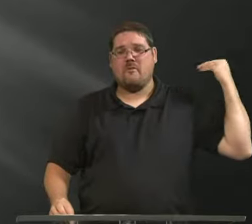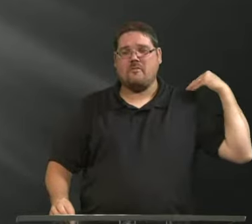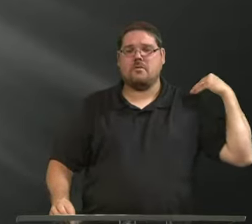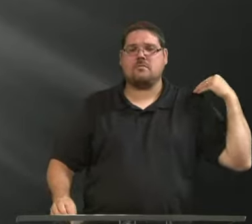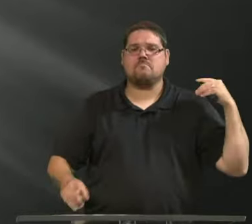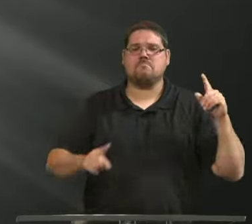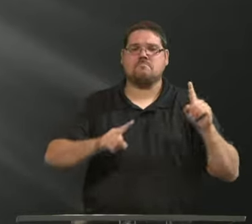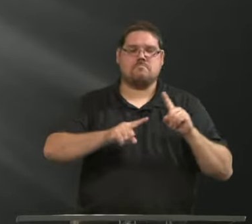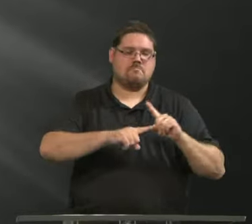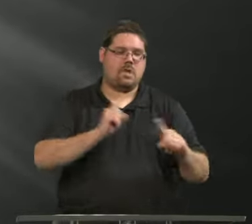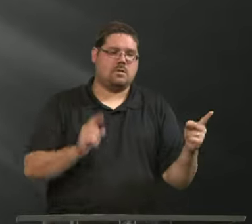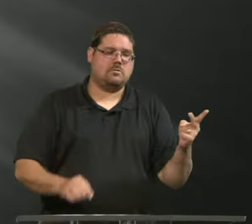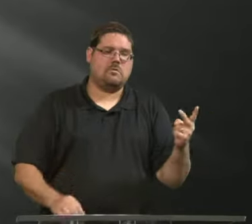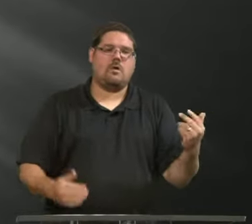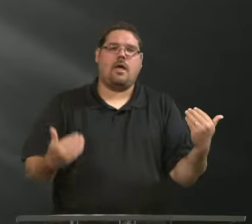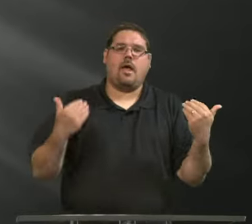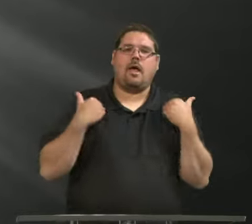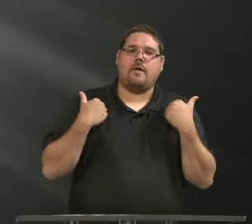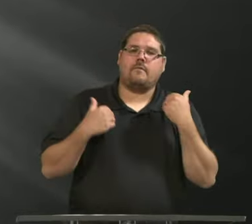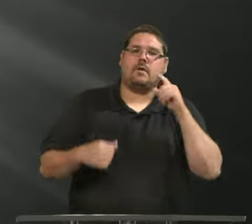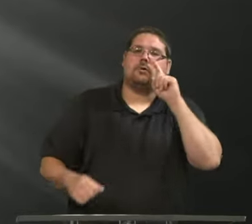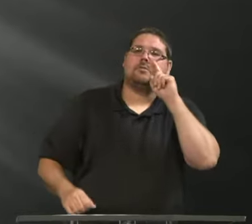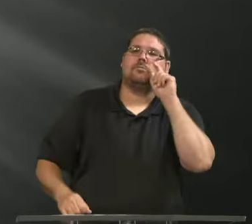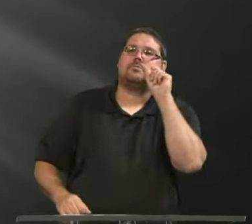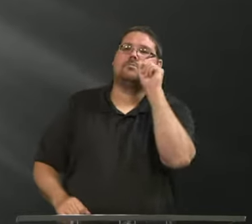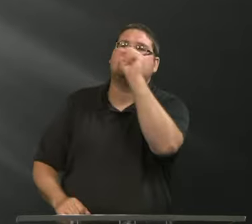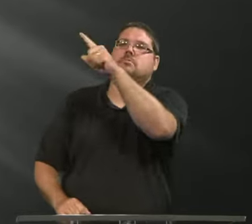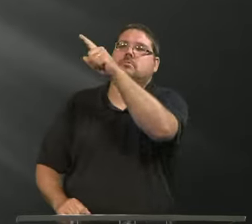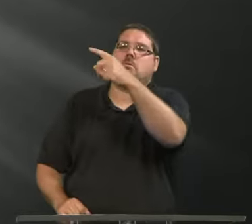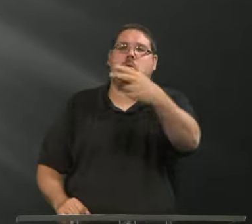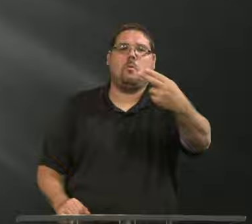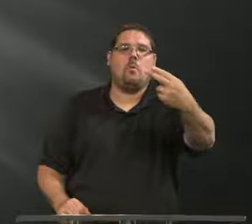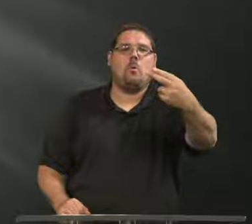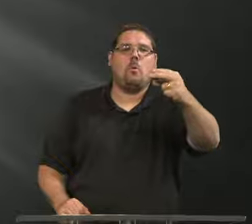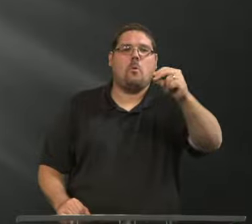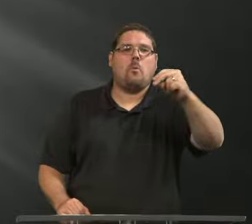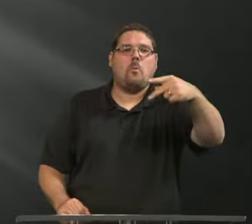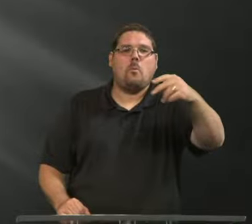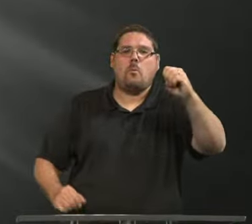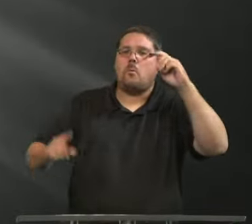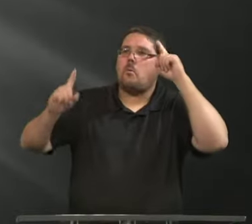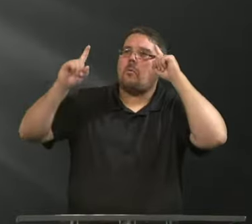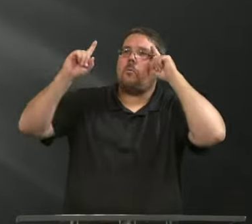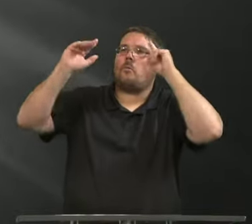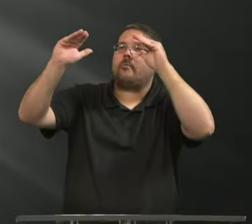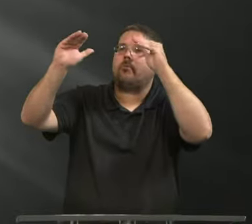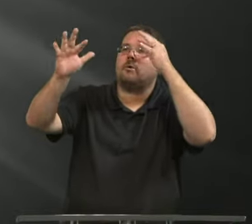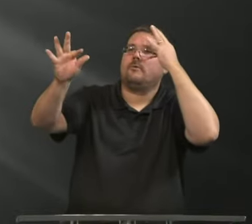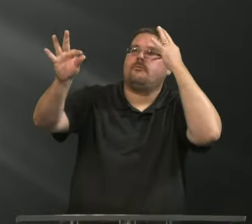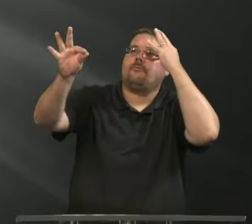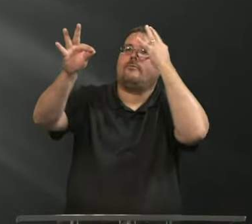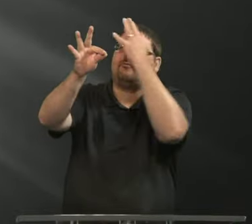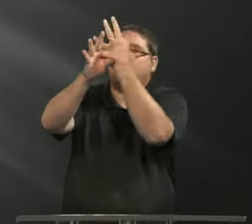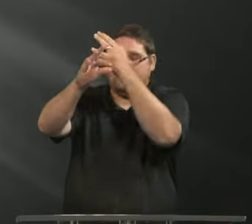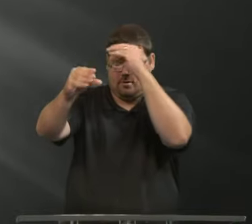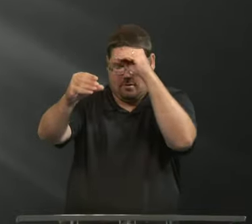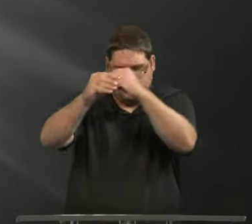chaos. The life was nothing like it was before when it was perfect. But now when he named her Eve, that became